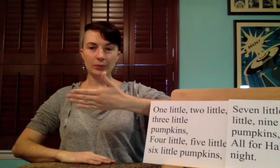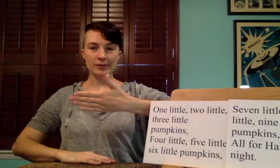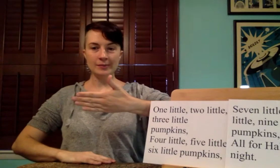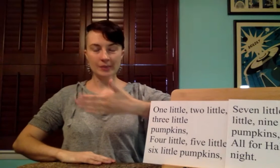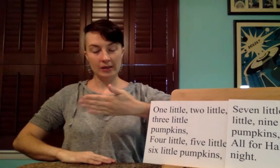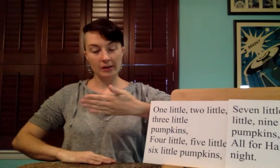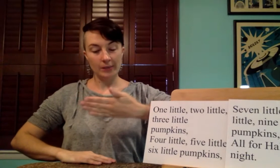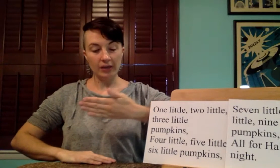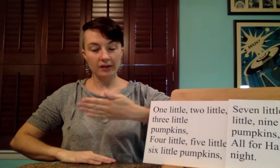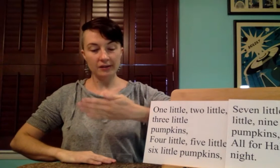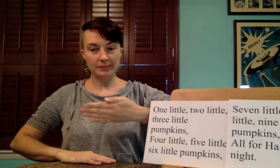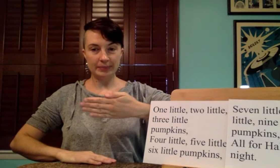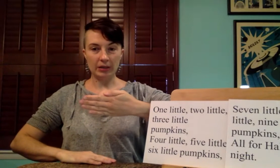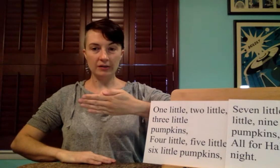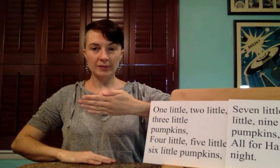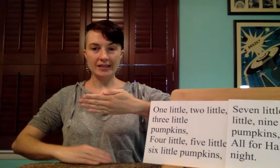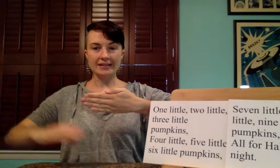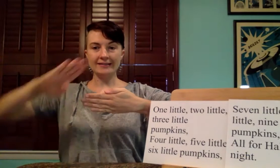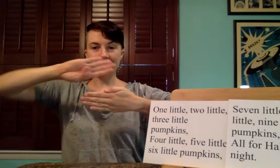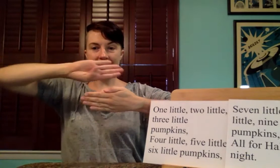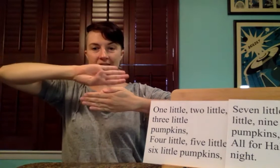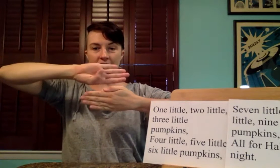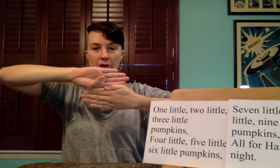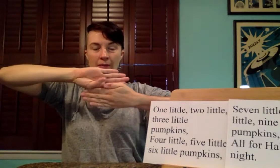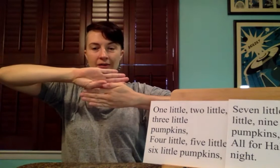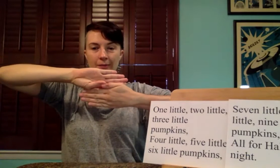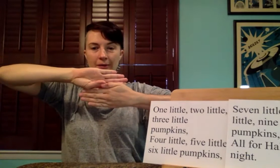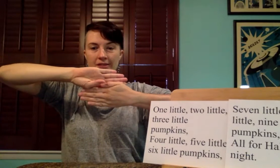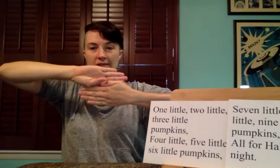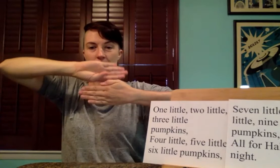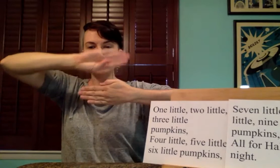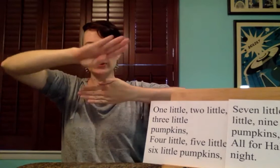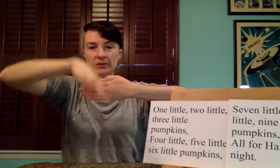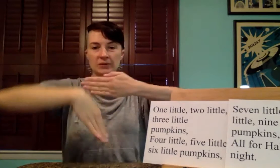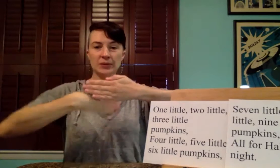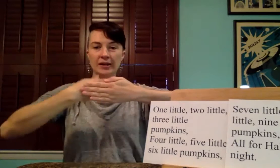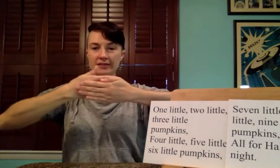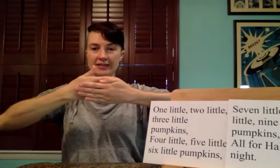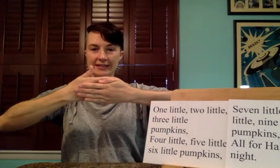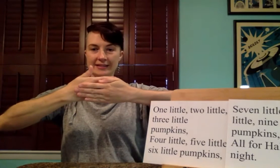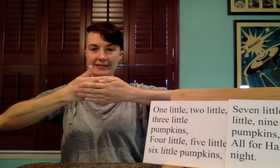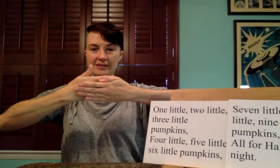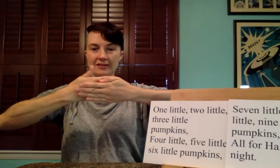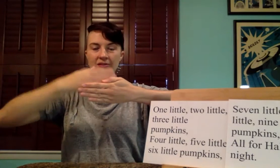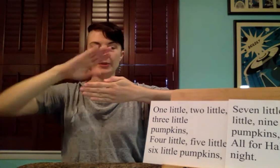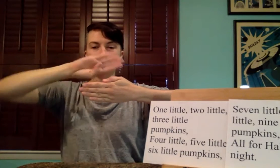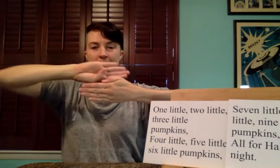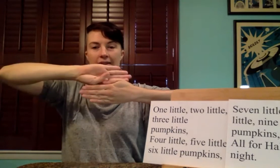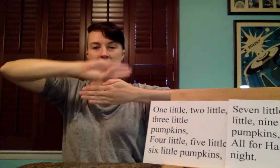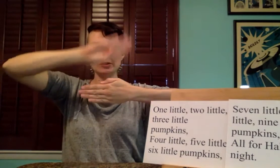one palm in and the other palm out above it, and we circle around so the other one ends up hitting. So